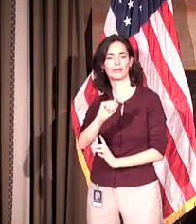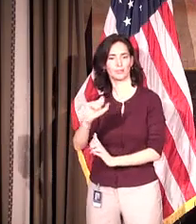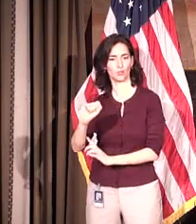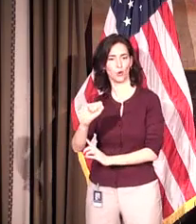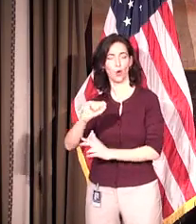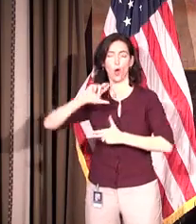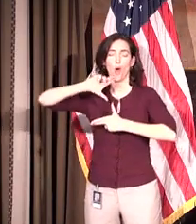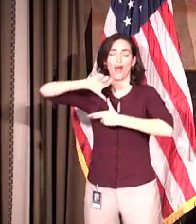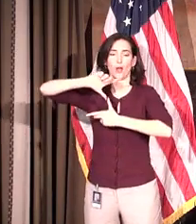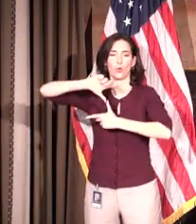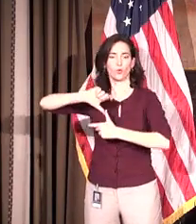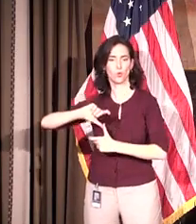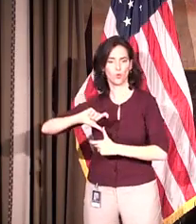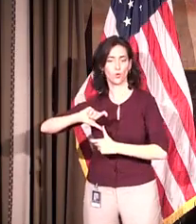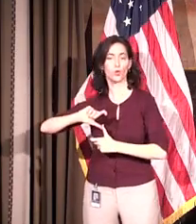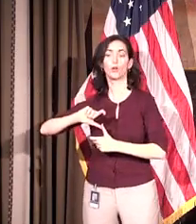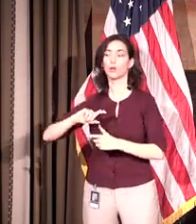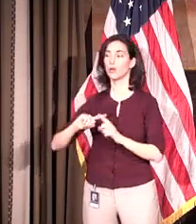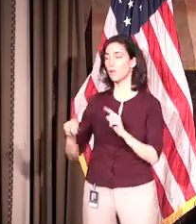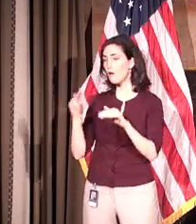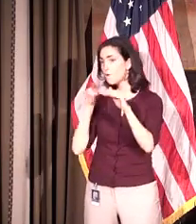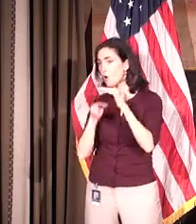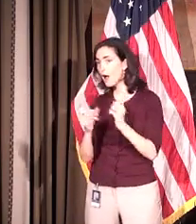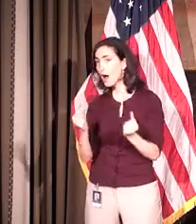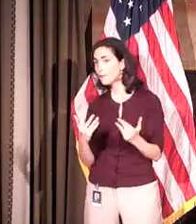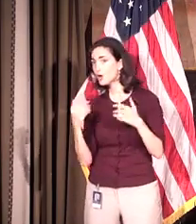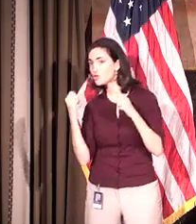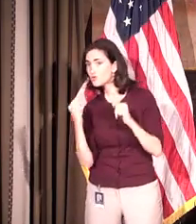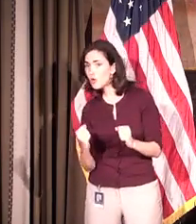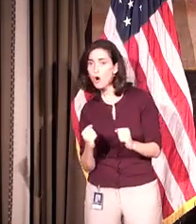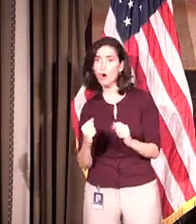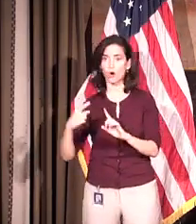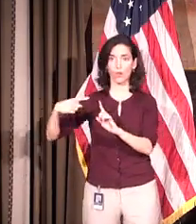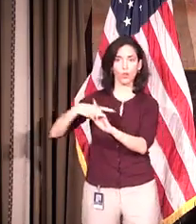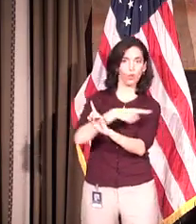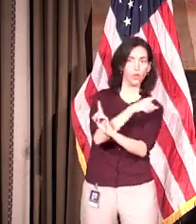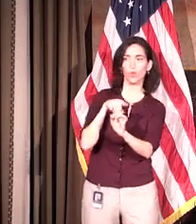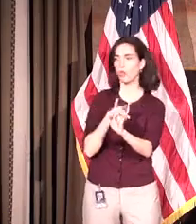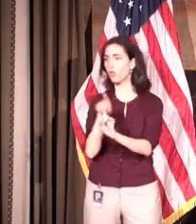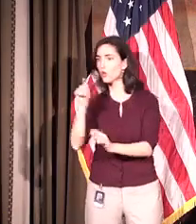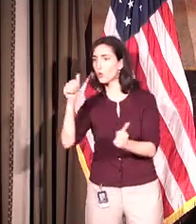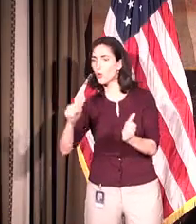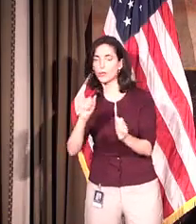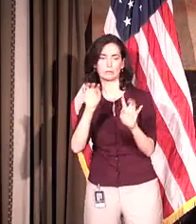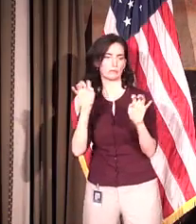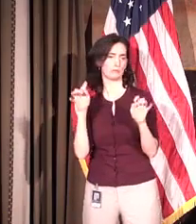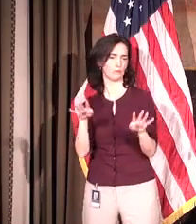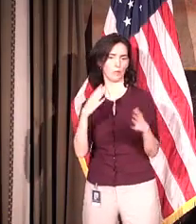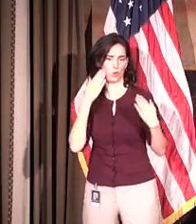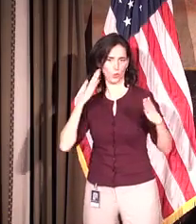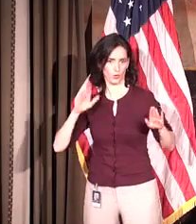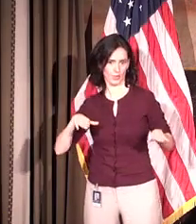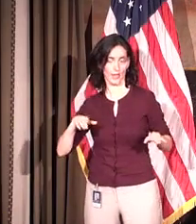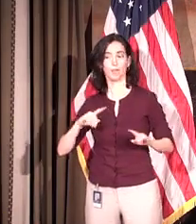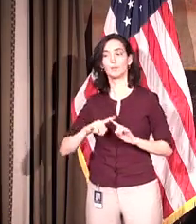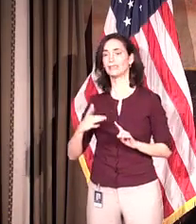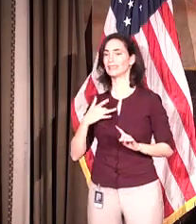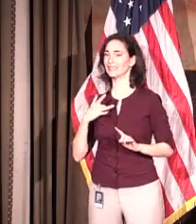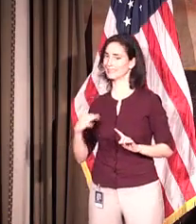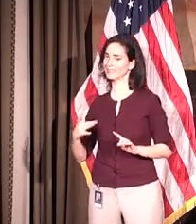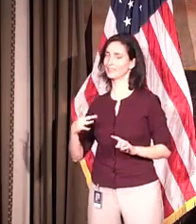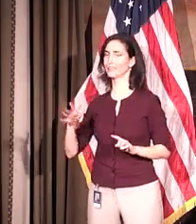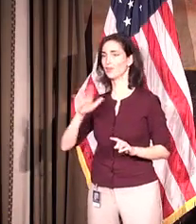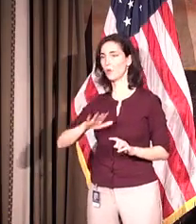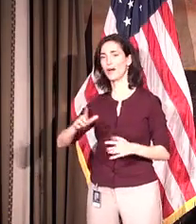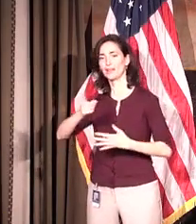to the intensity, exactly where it's going to go. But if they're talking about the northern Gulf sometime